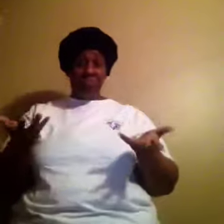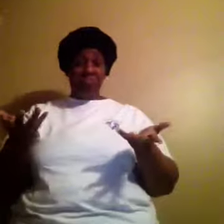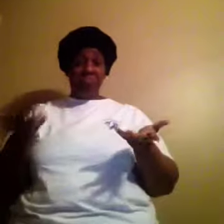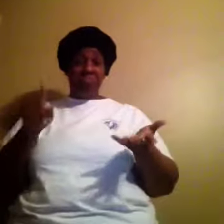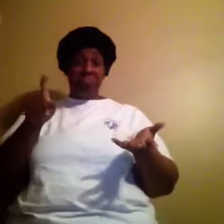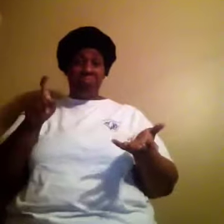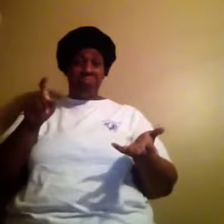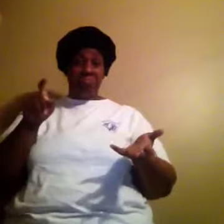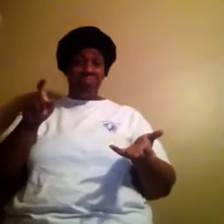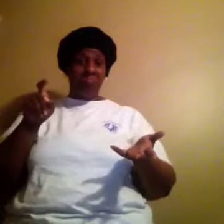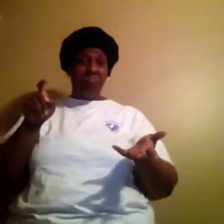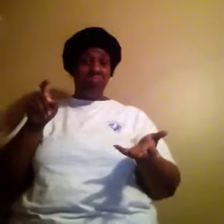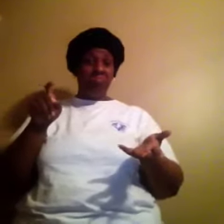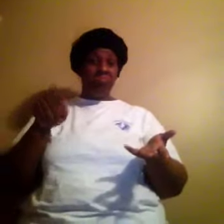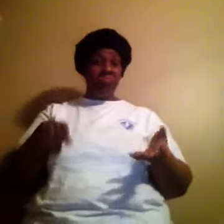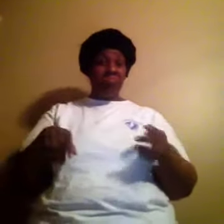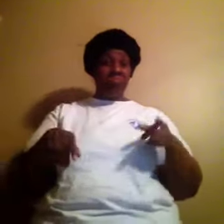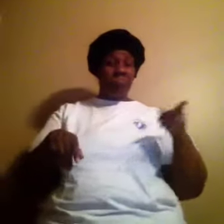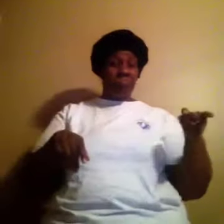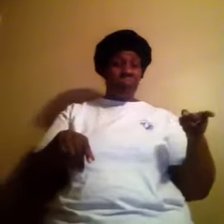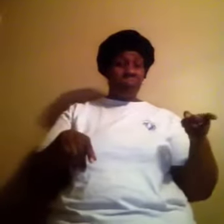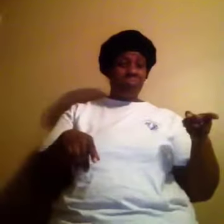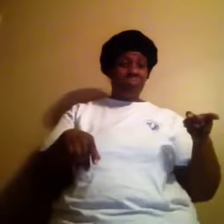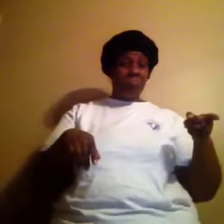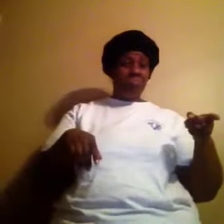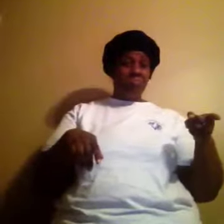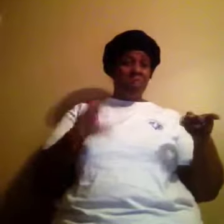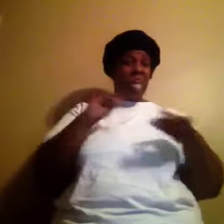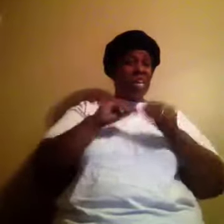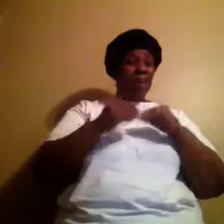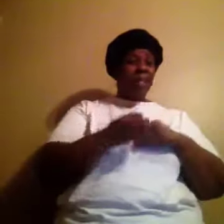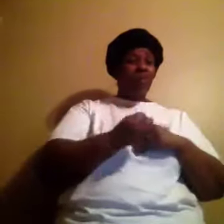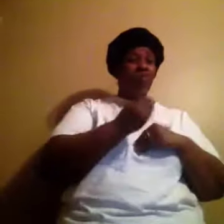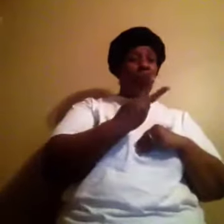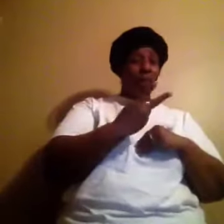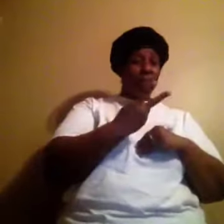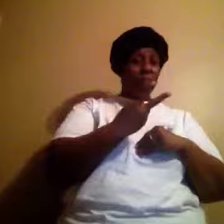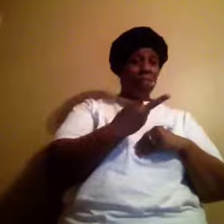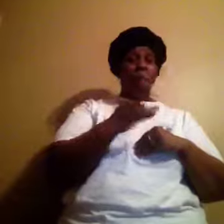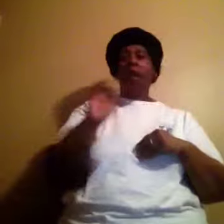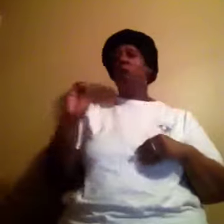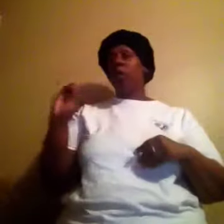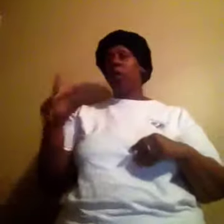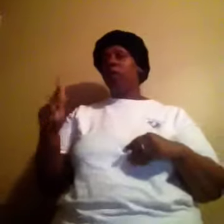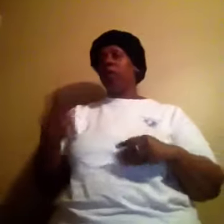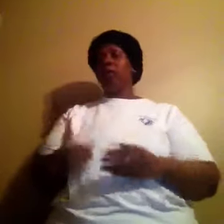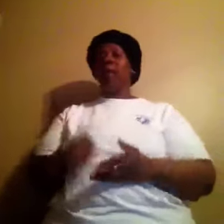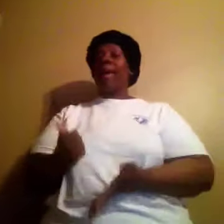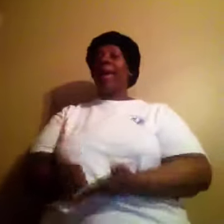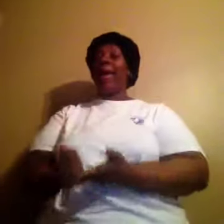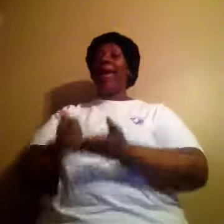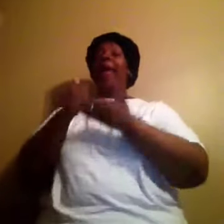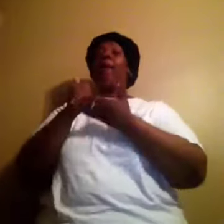The pronunciation is help, number 12. Okay. Help.